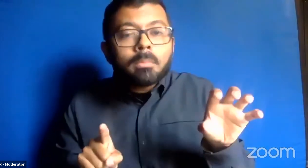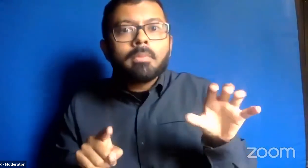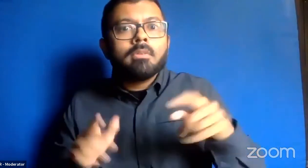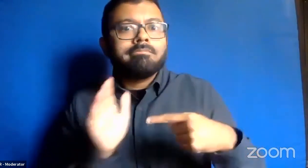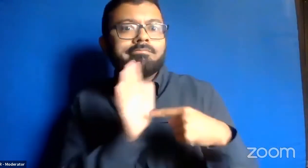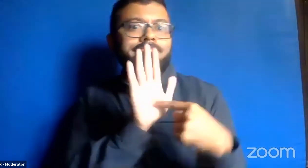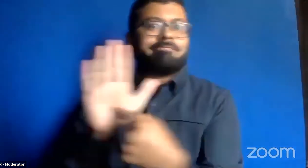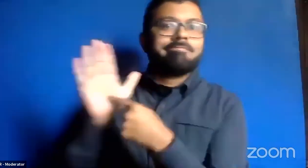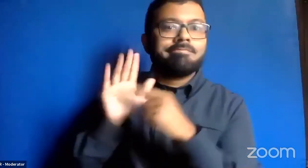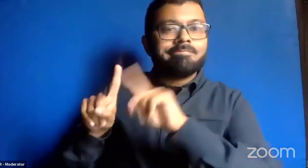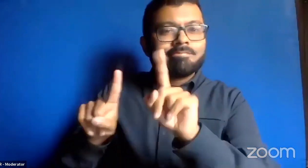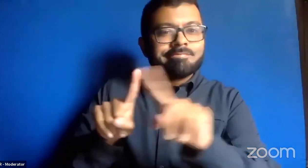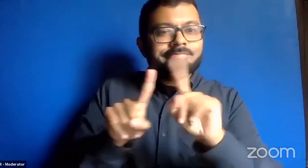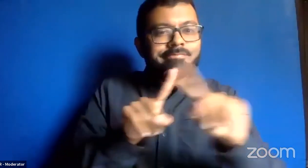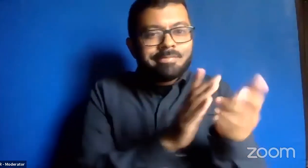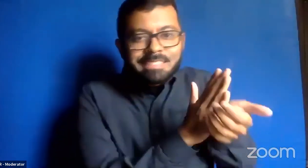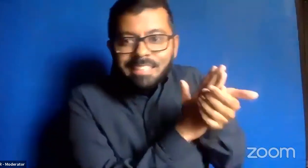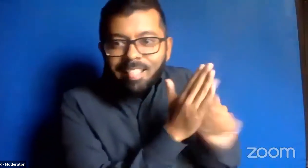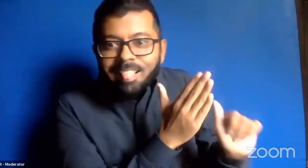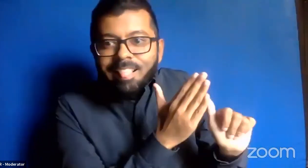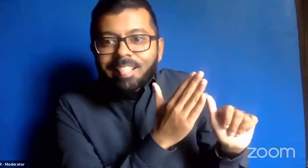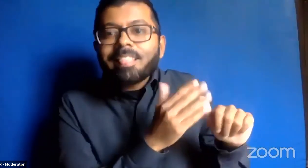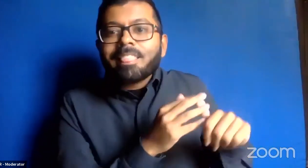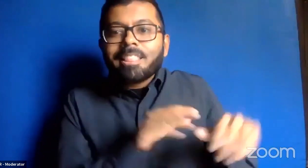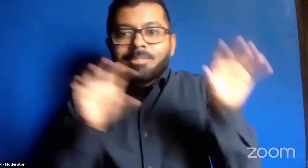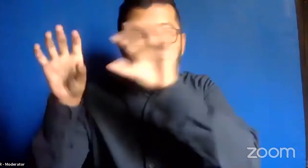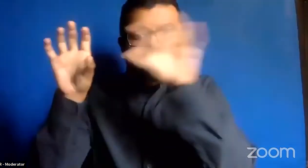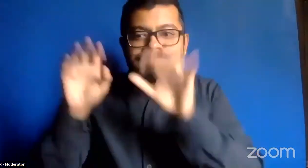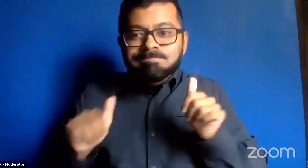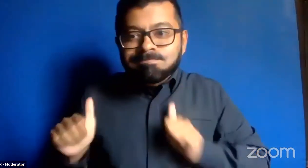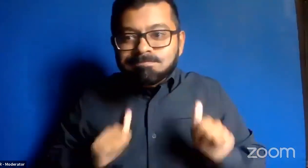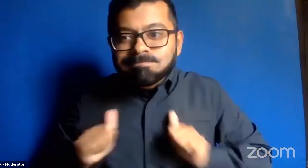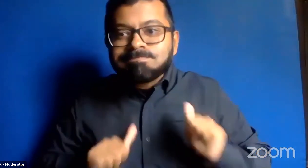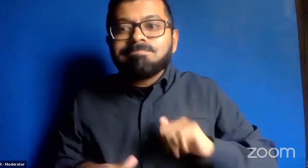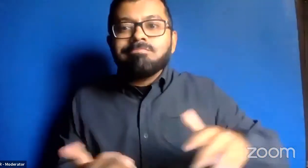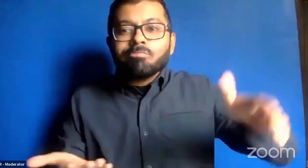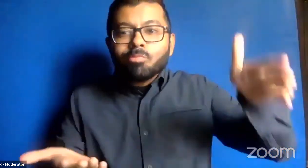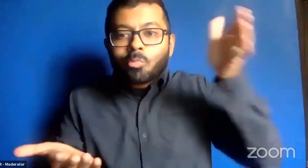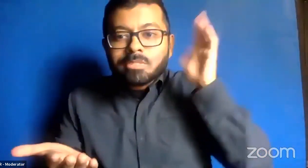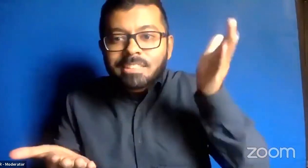a fundraiser via Zoom to show variety of skills